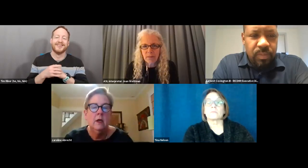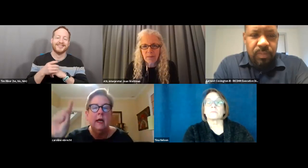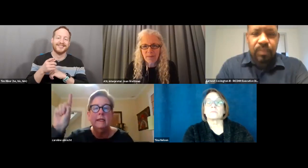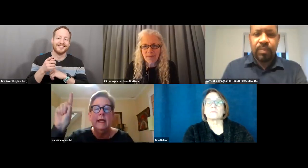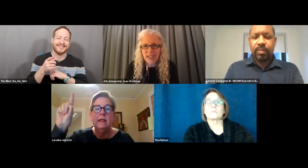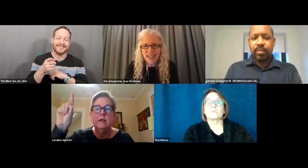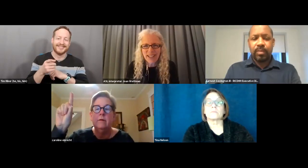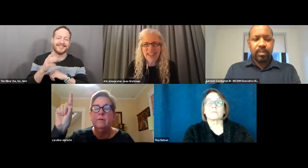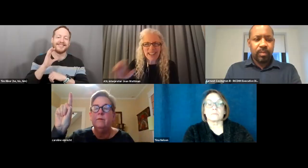I second.